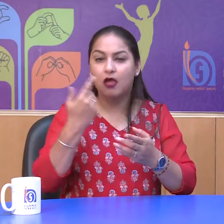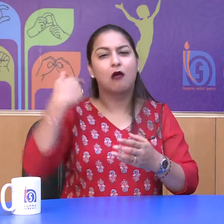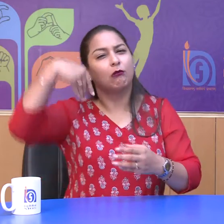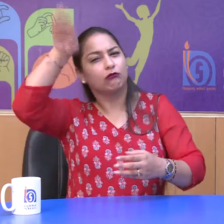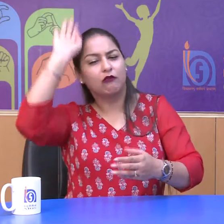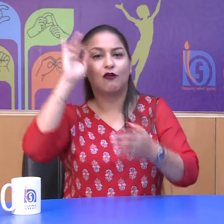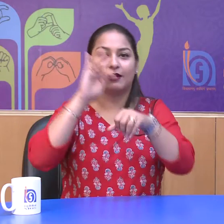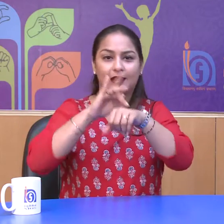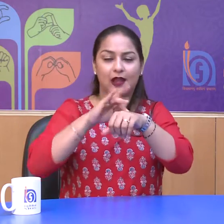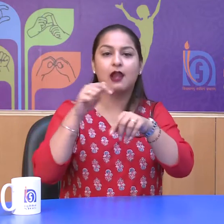The Unani Tib system,